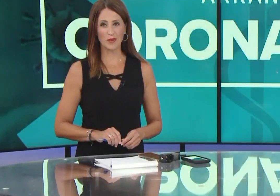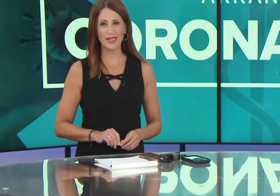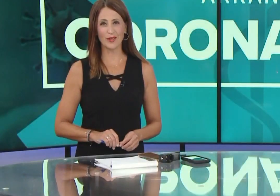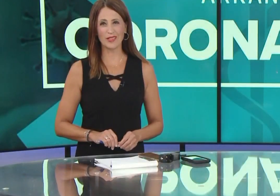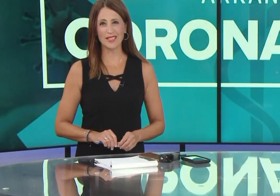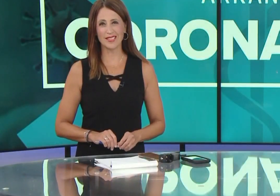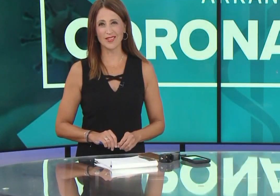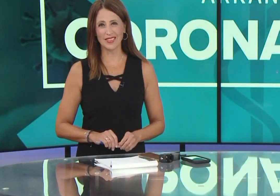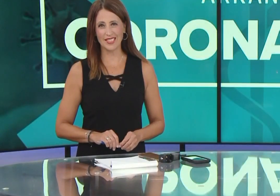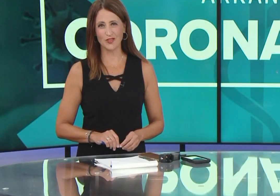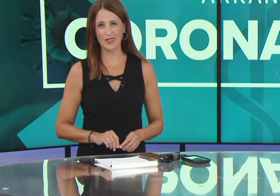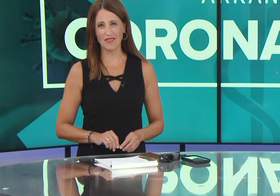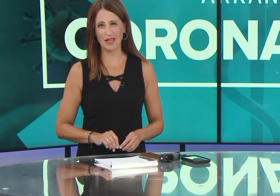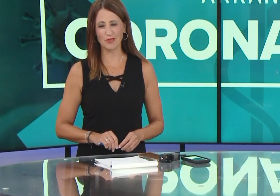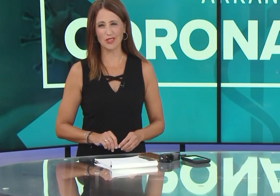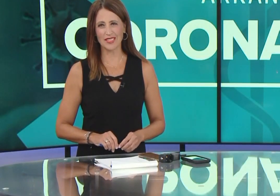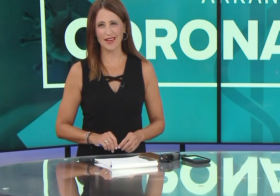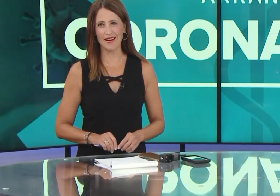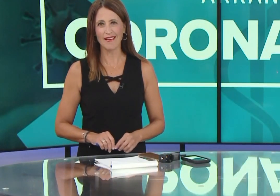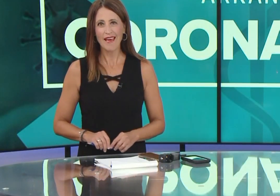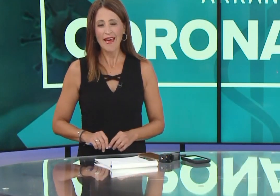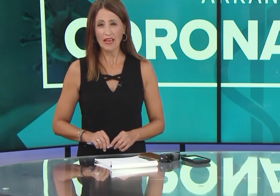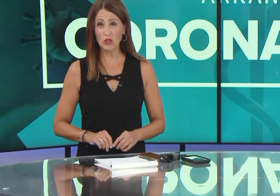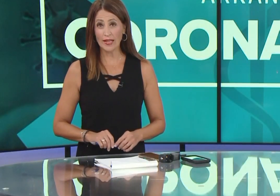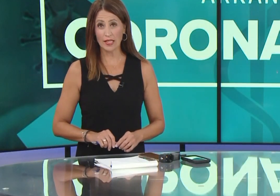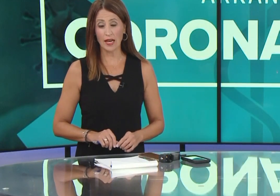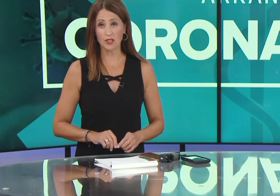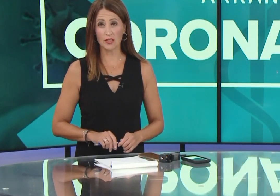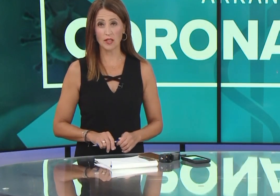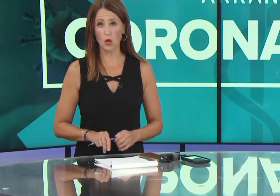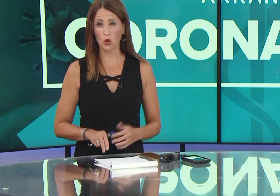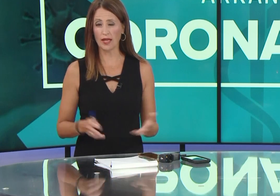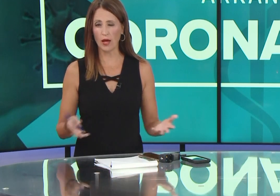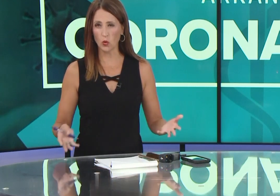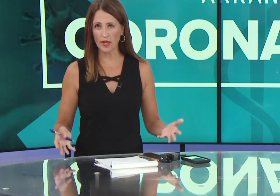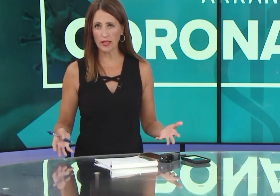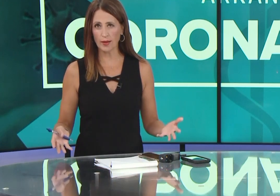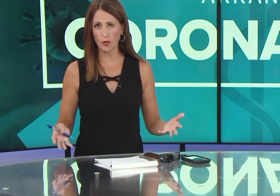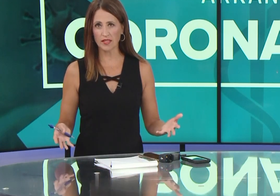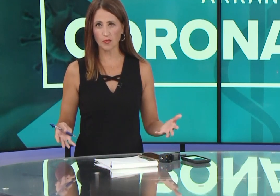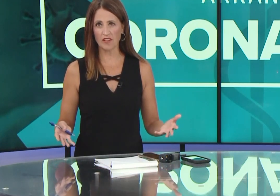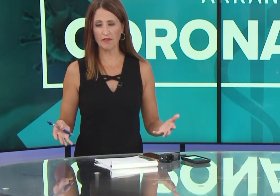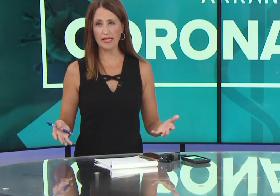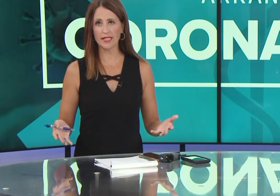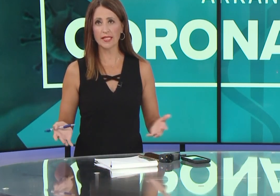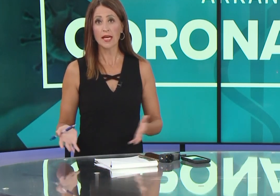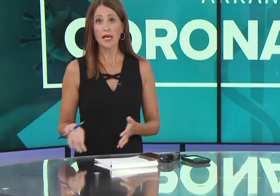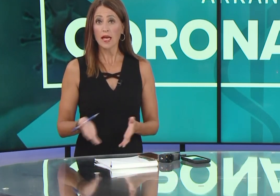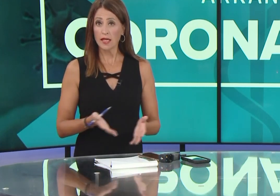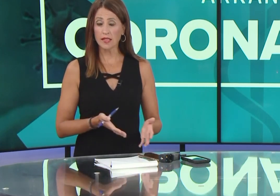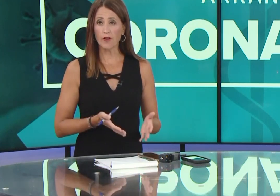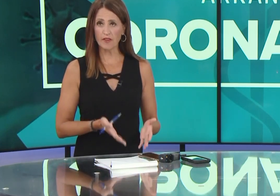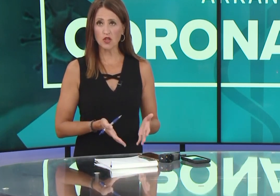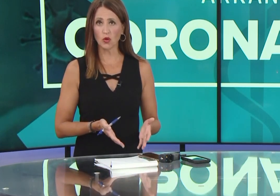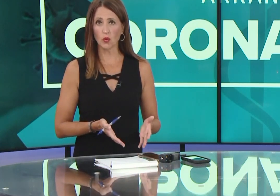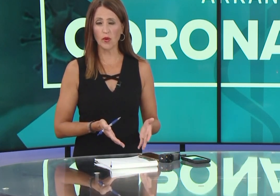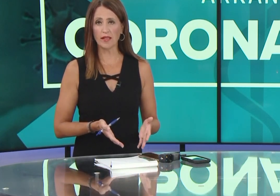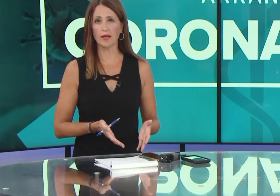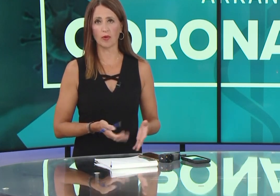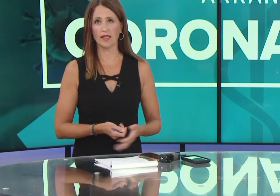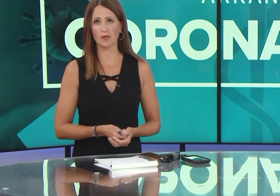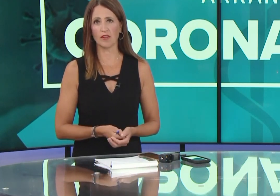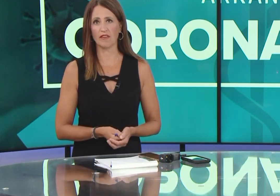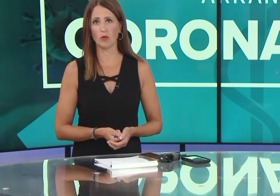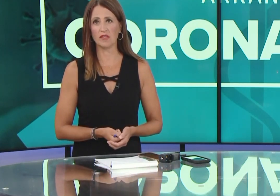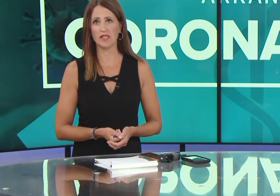Thanks for being here with us on THE 11. I'm Dawn Scott. Governor Asa Hutchinson holding now weekly press briefings. His official